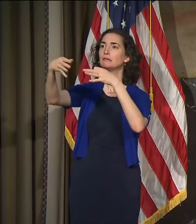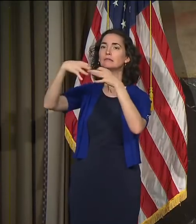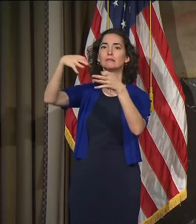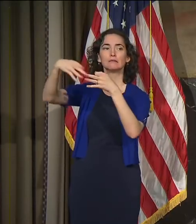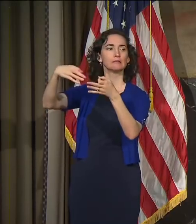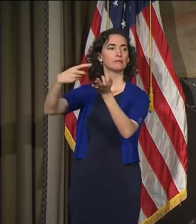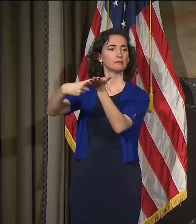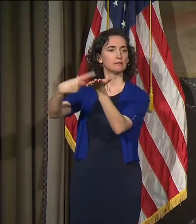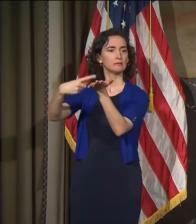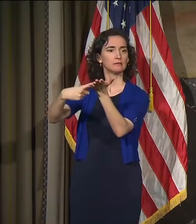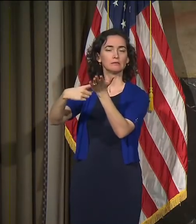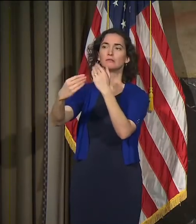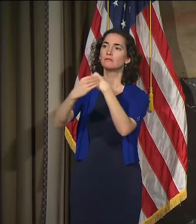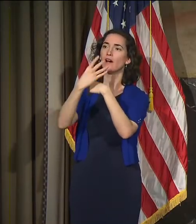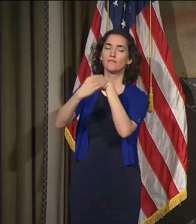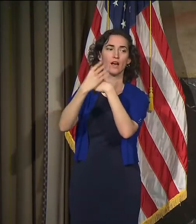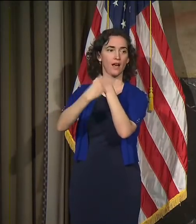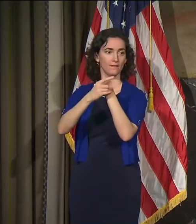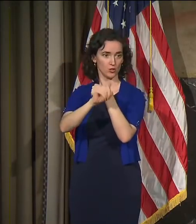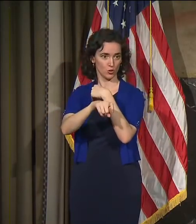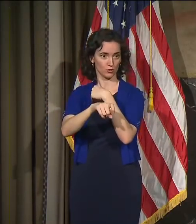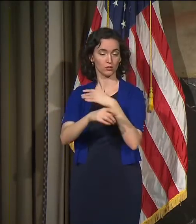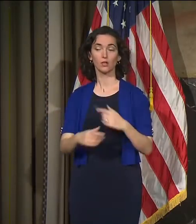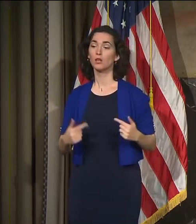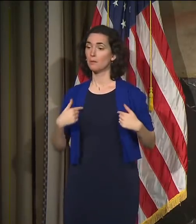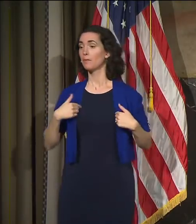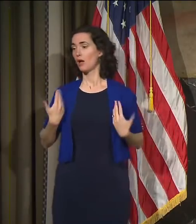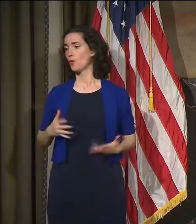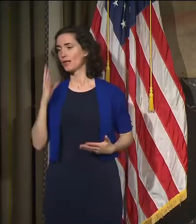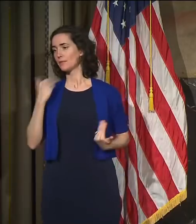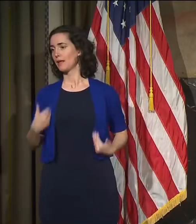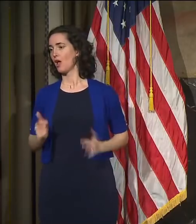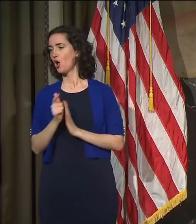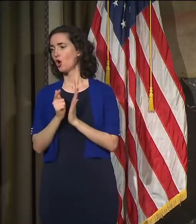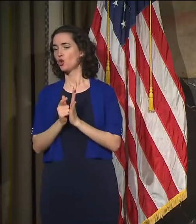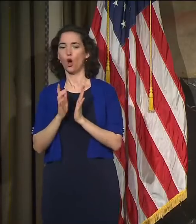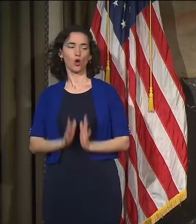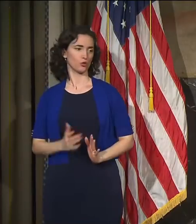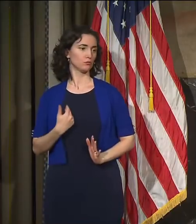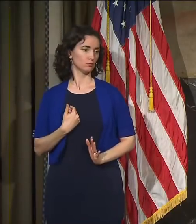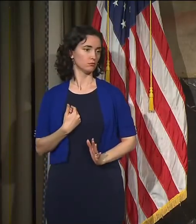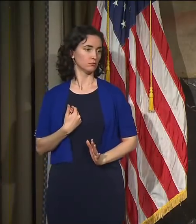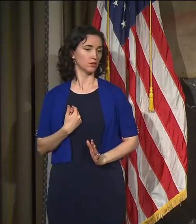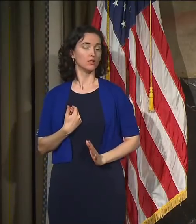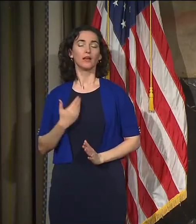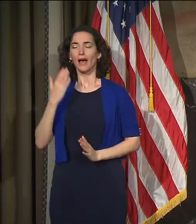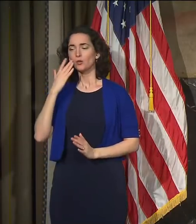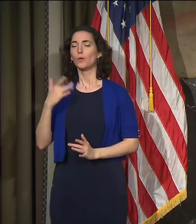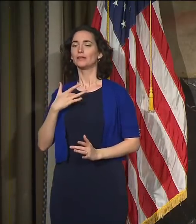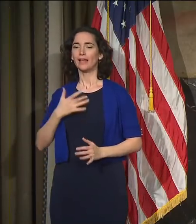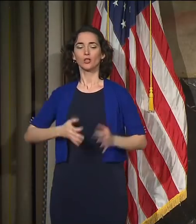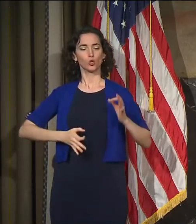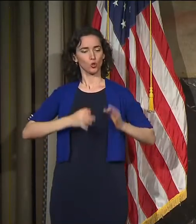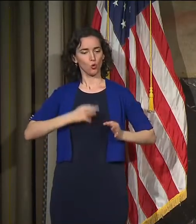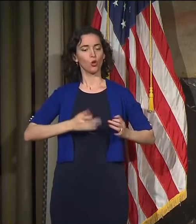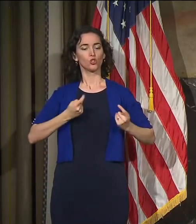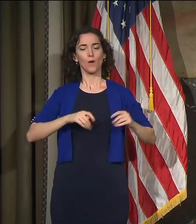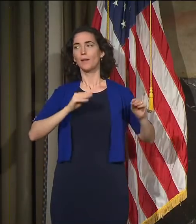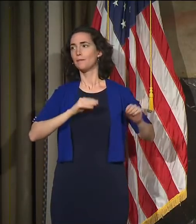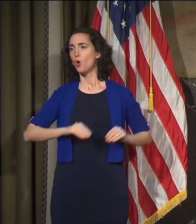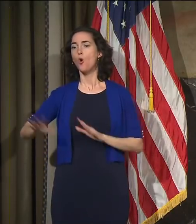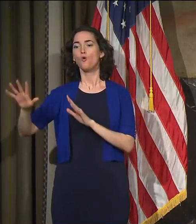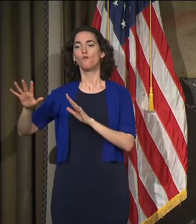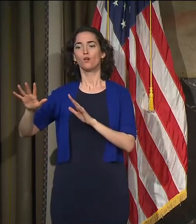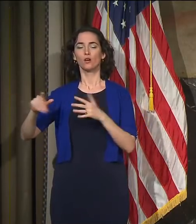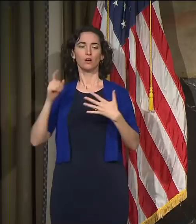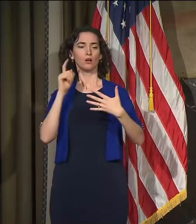so, I'm not surprised as a lawyer. I know that all the time courts try to rule on something other than the